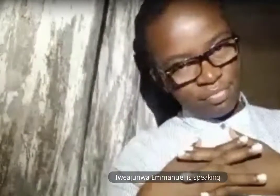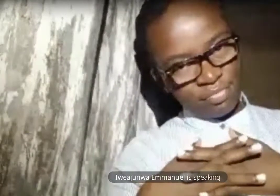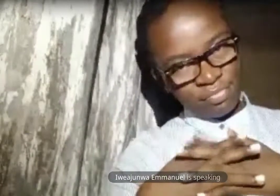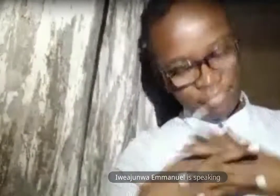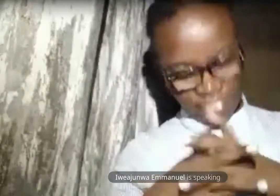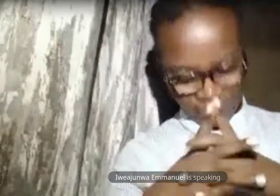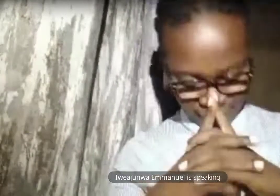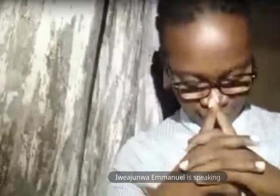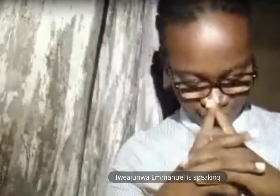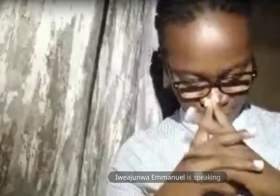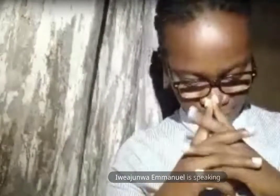then join again, please.